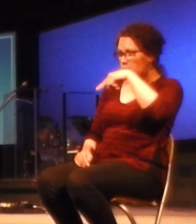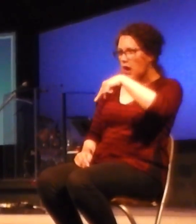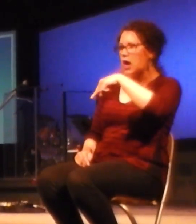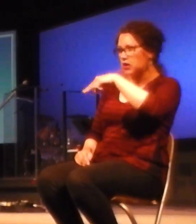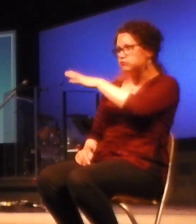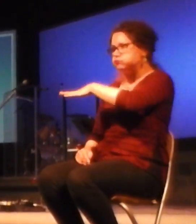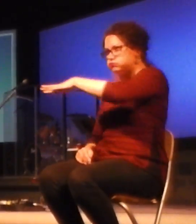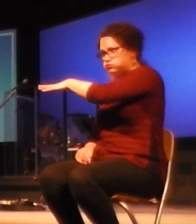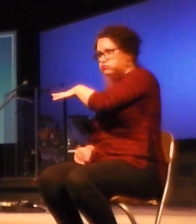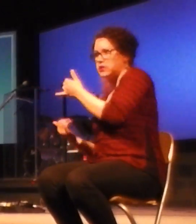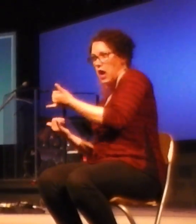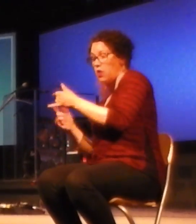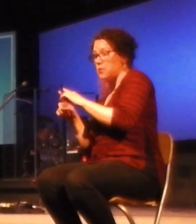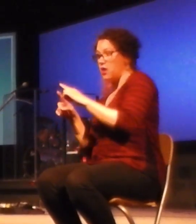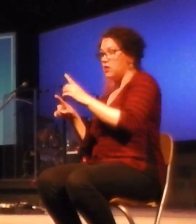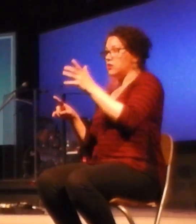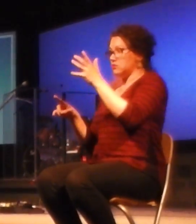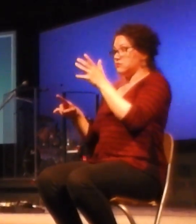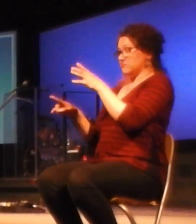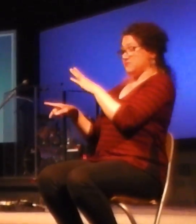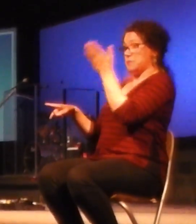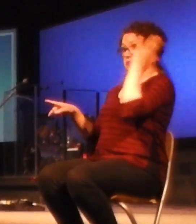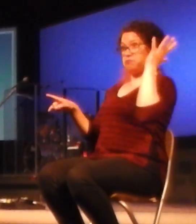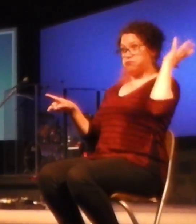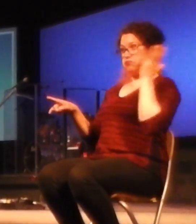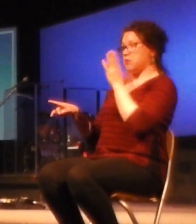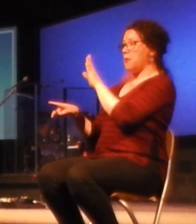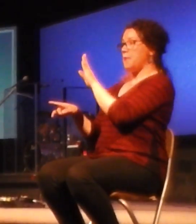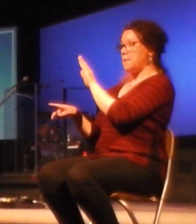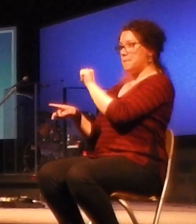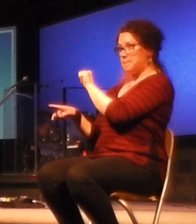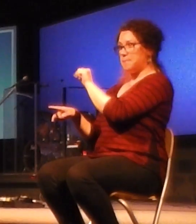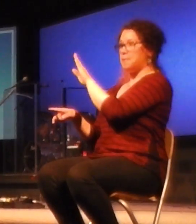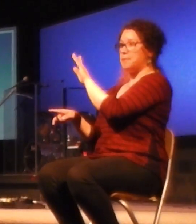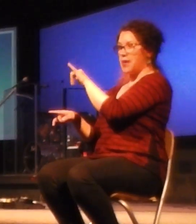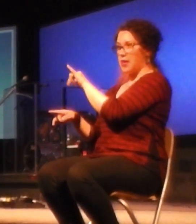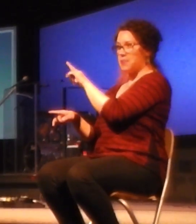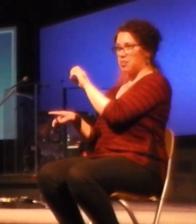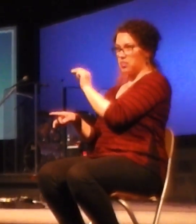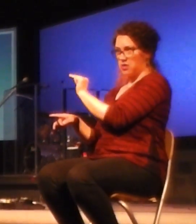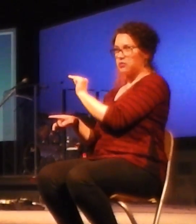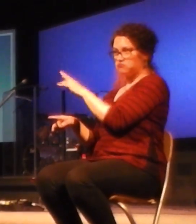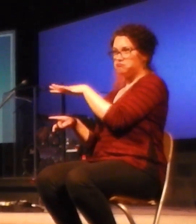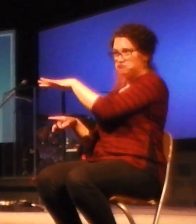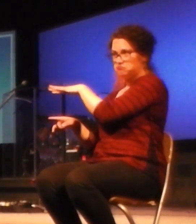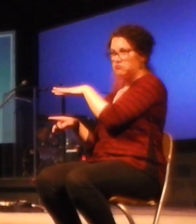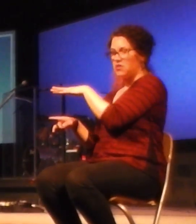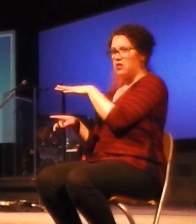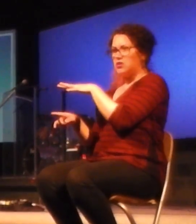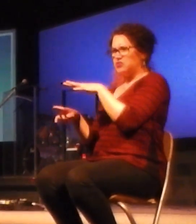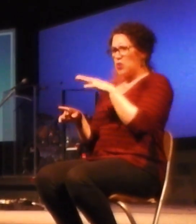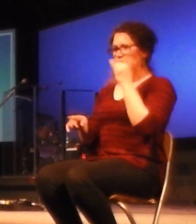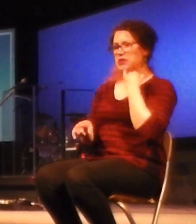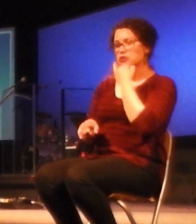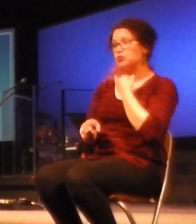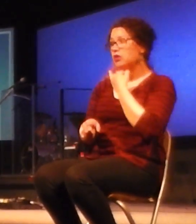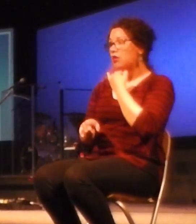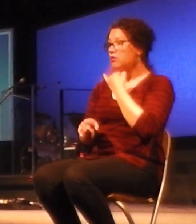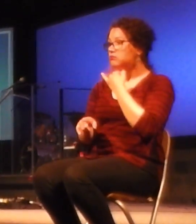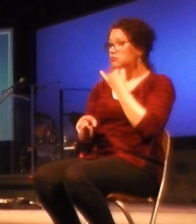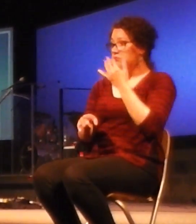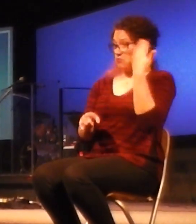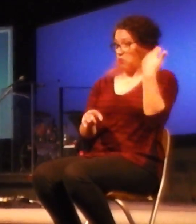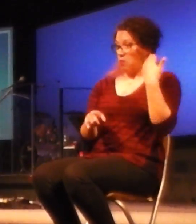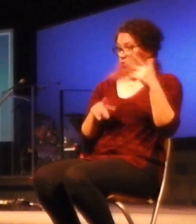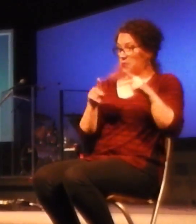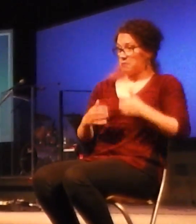exile, a locational exile for them. They're removed from this land that God has given them, that they're promised, this land flowing with milk and